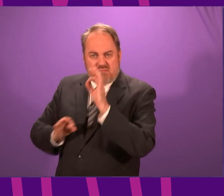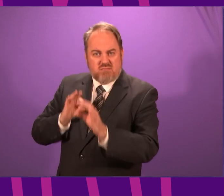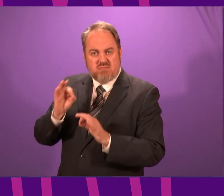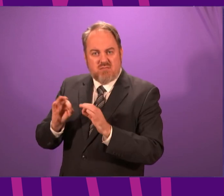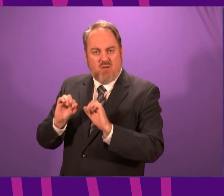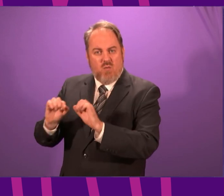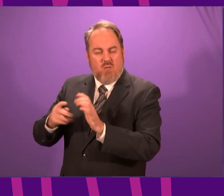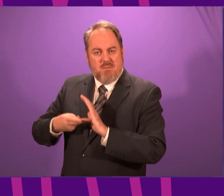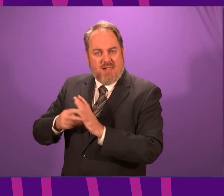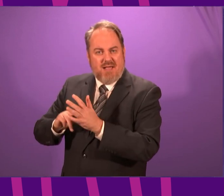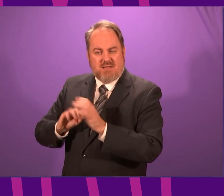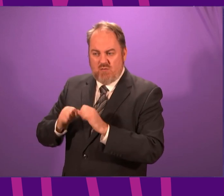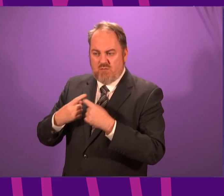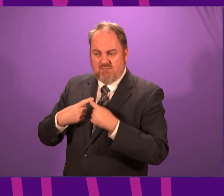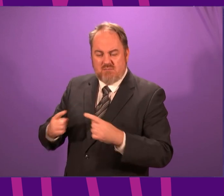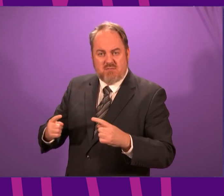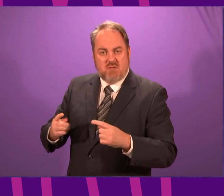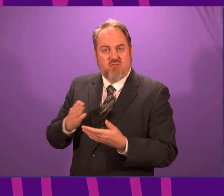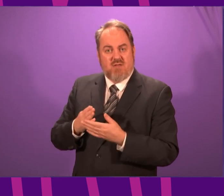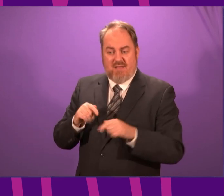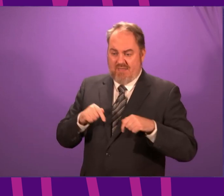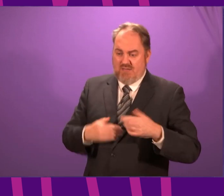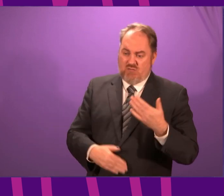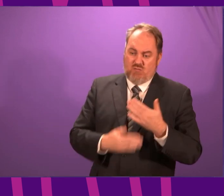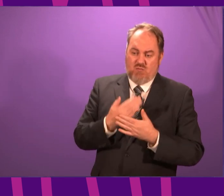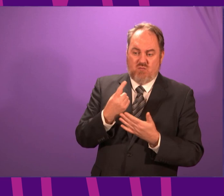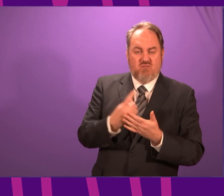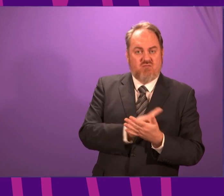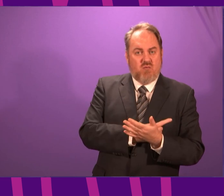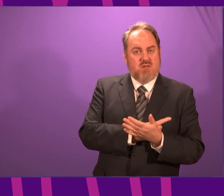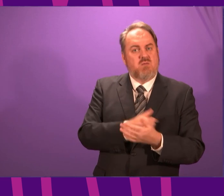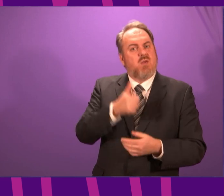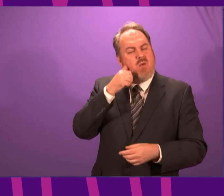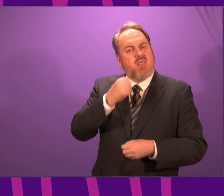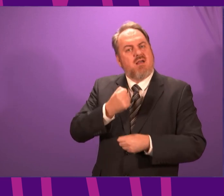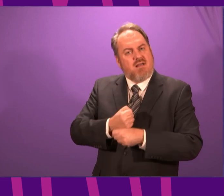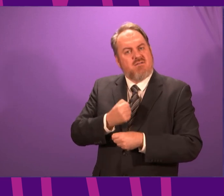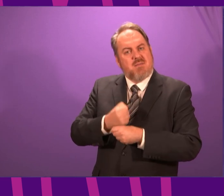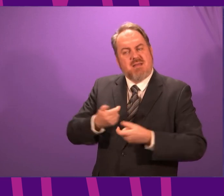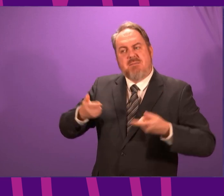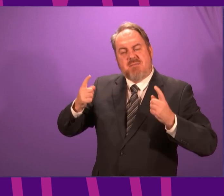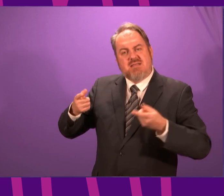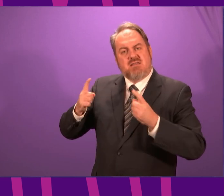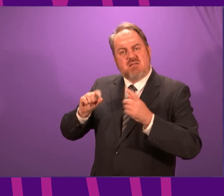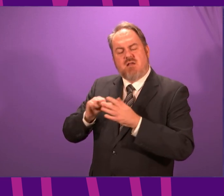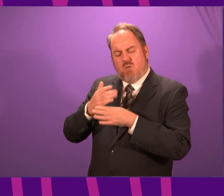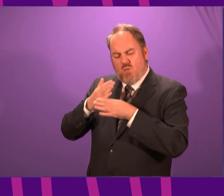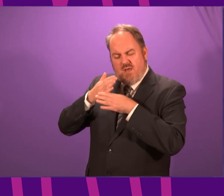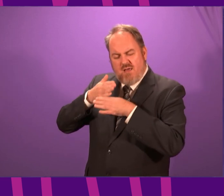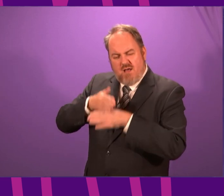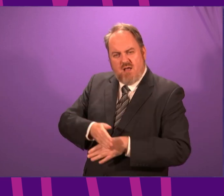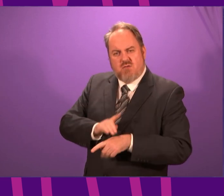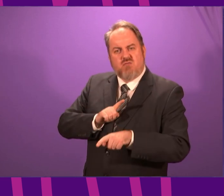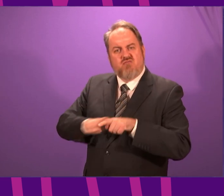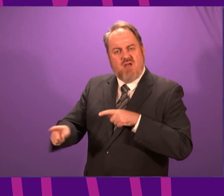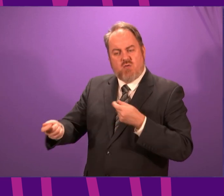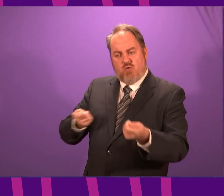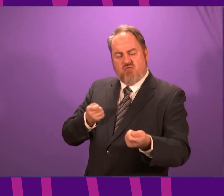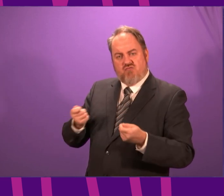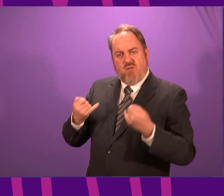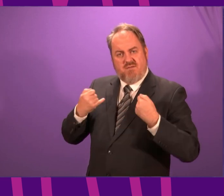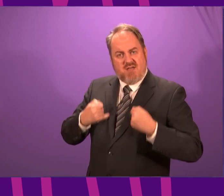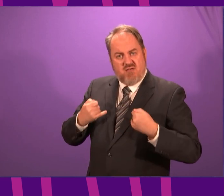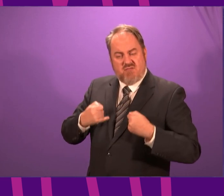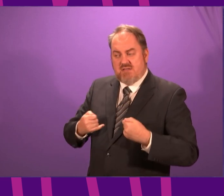new framework, because I believe that ministers are working earnestly to tackle this awful virus, and I thank